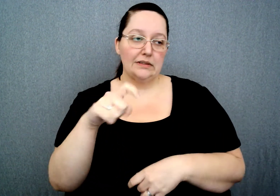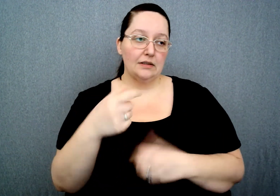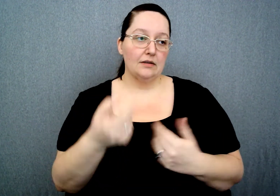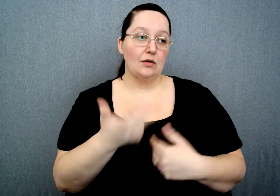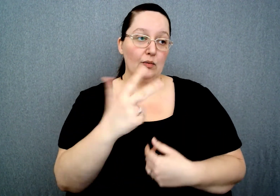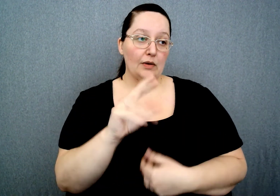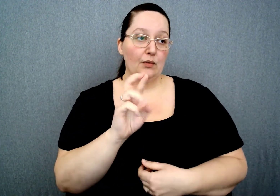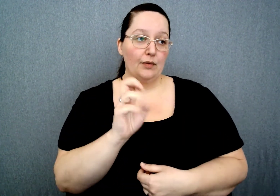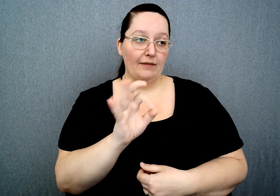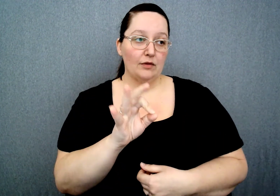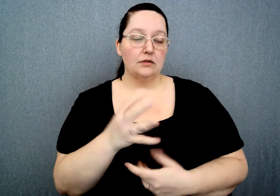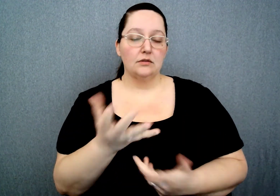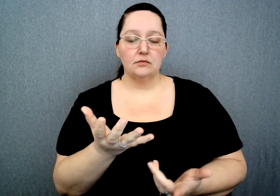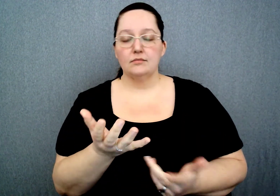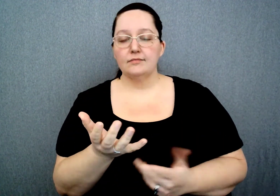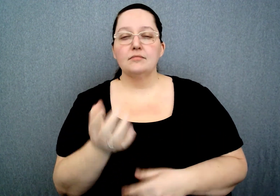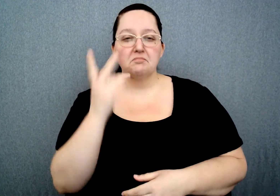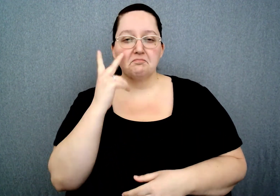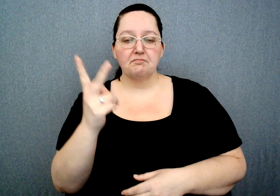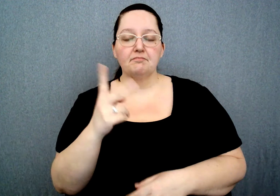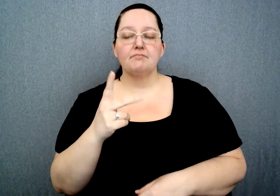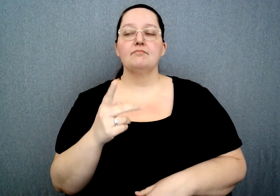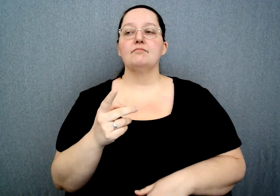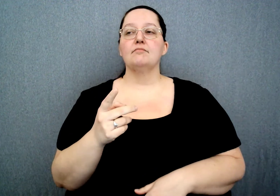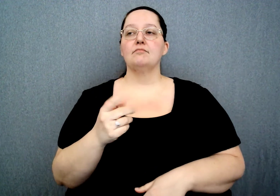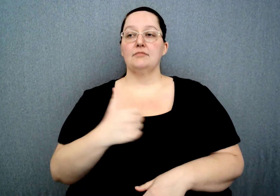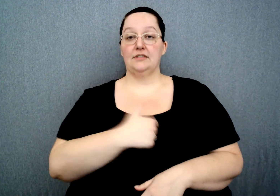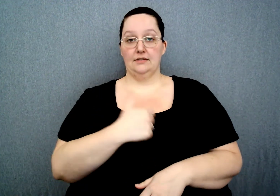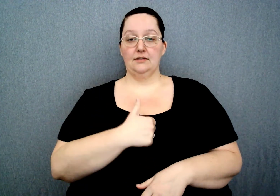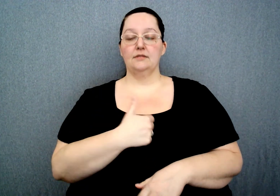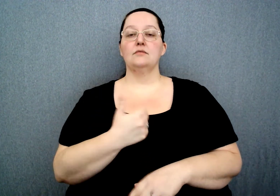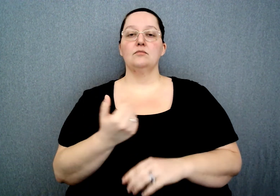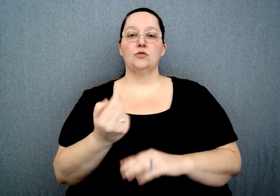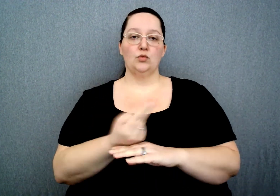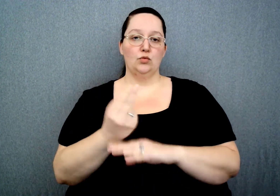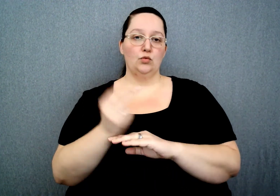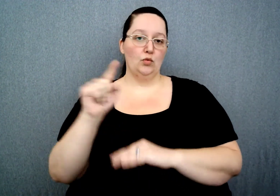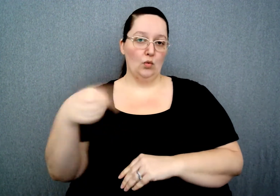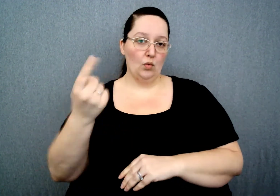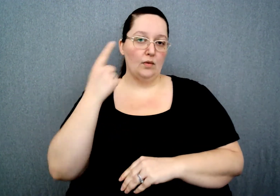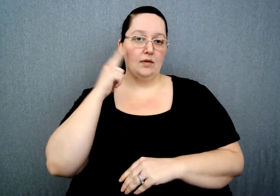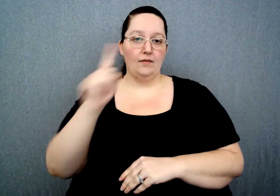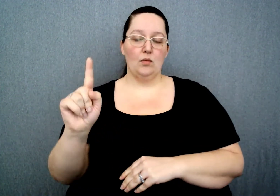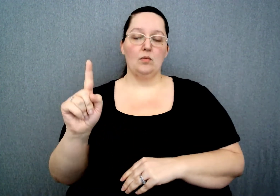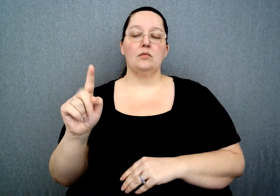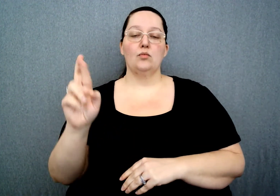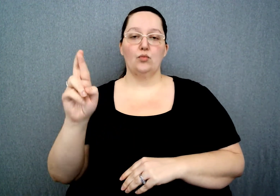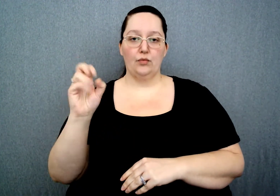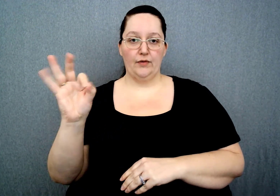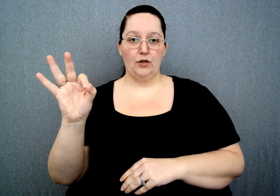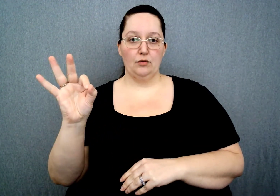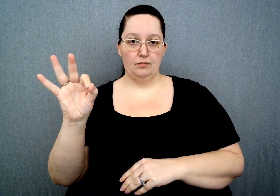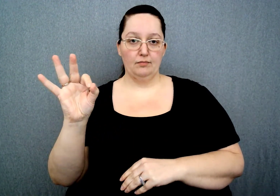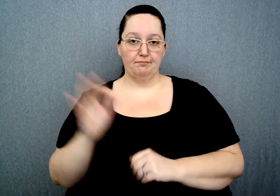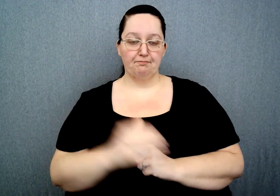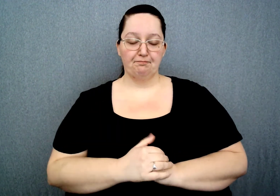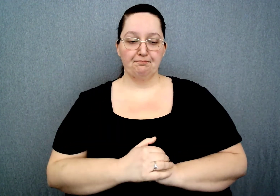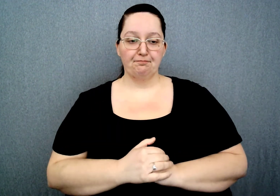whatnot. You need 3 references, that kind of thing. I've seen it used that way. I use it only for refrigerator.